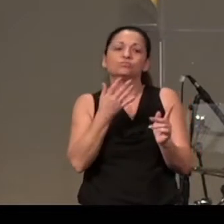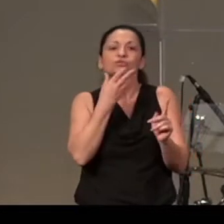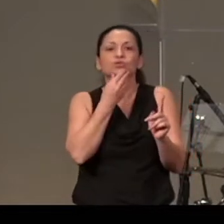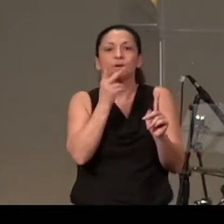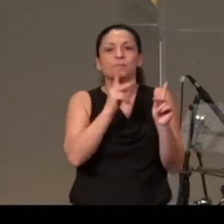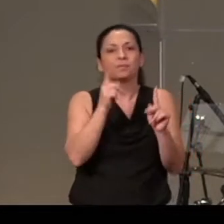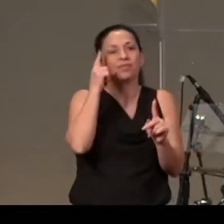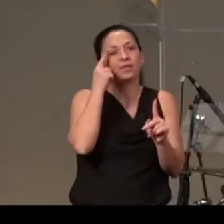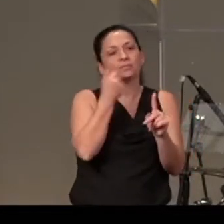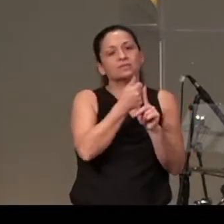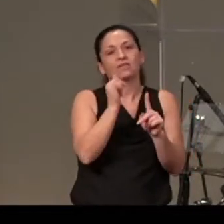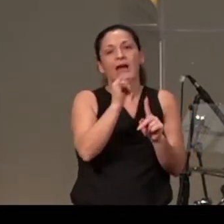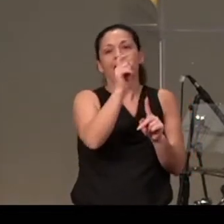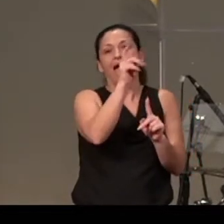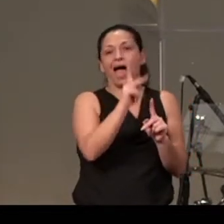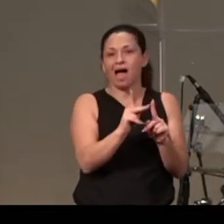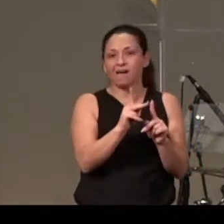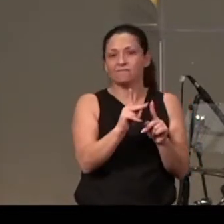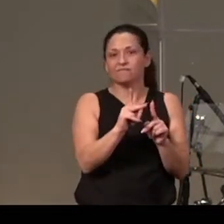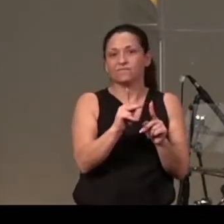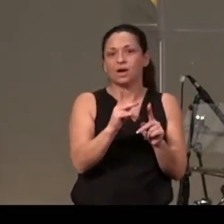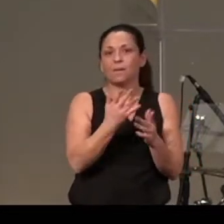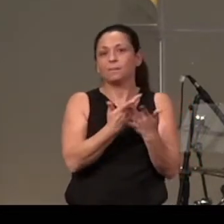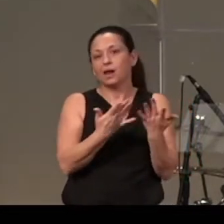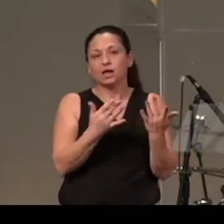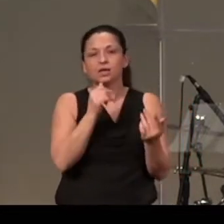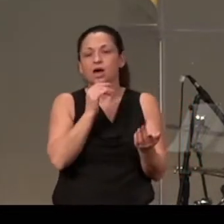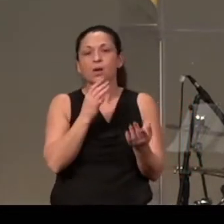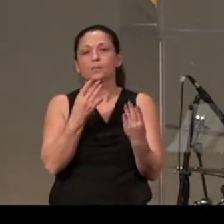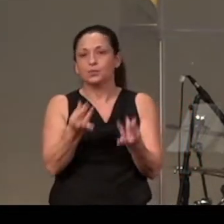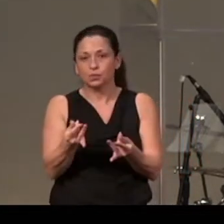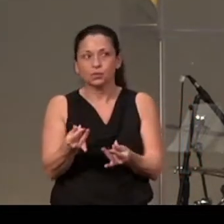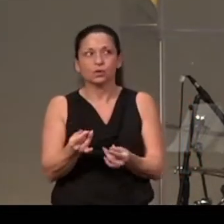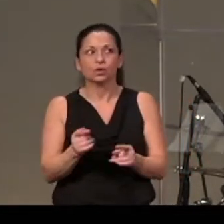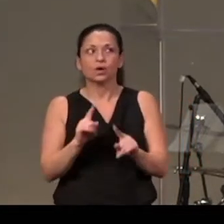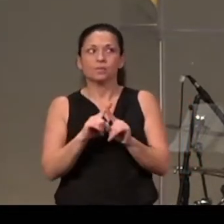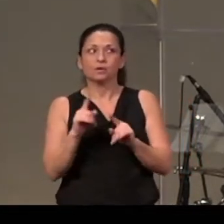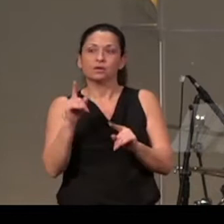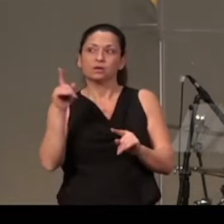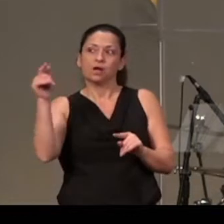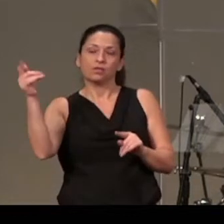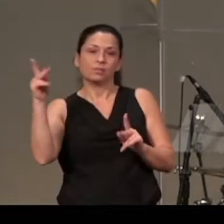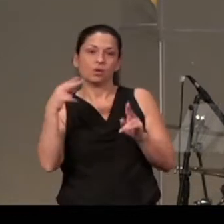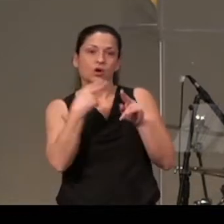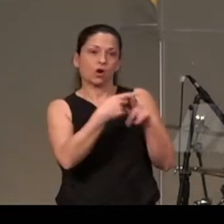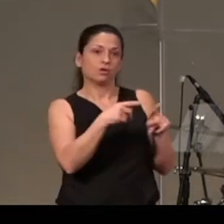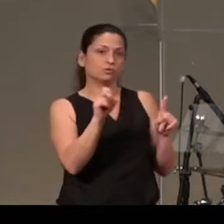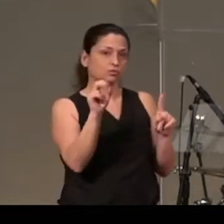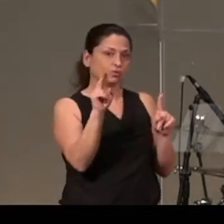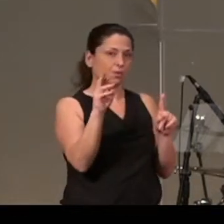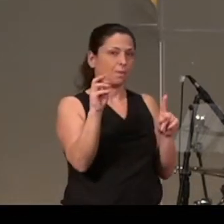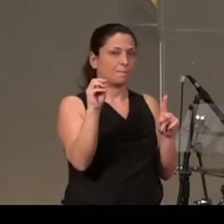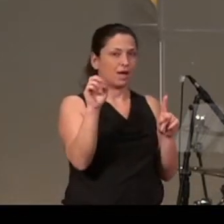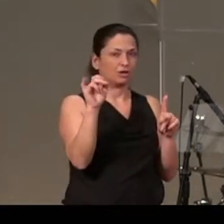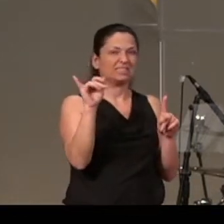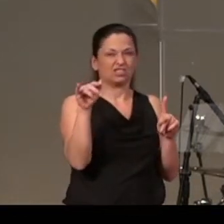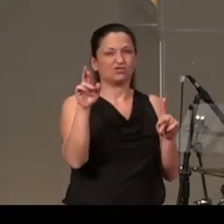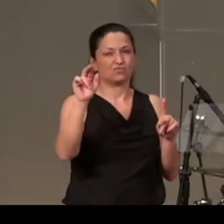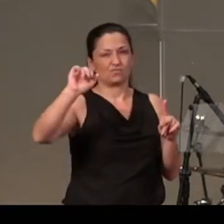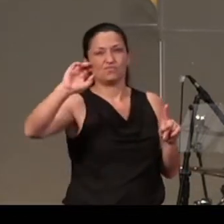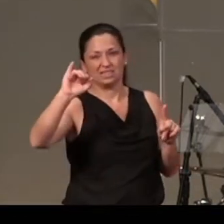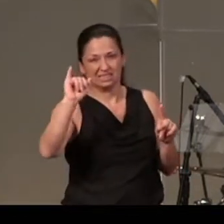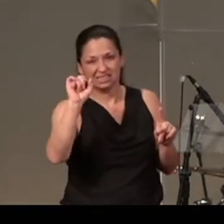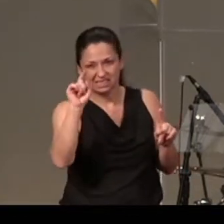so to call someone a Samaritan was a racial slur, but wait, there's more. What they're also saying to Jesus